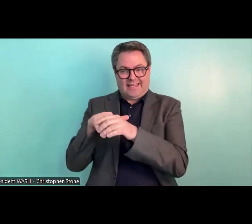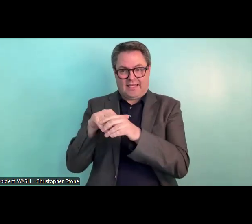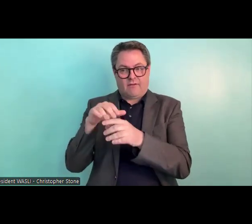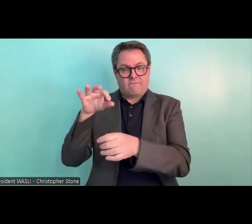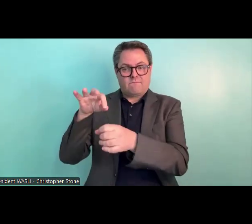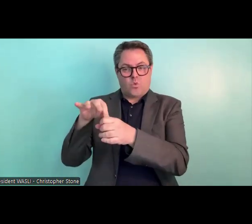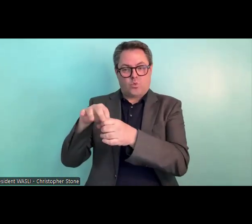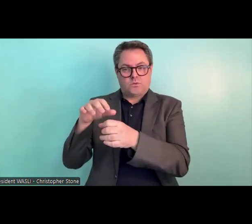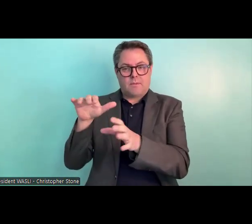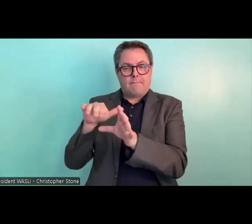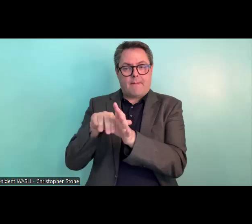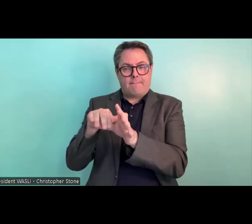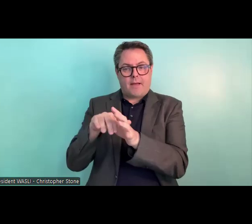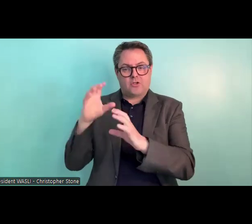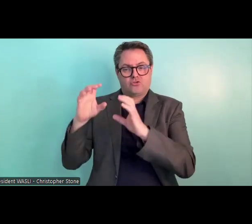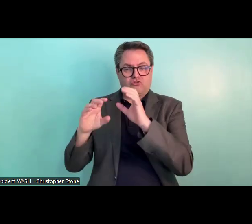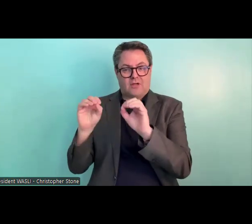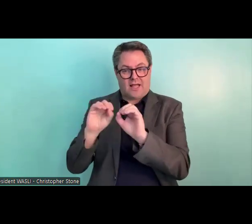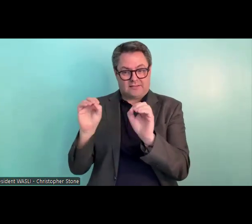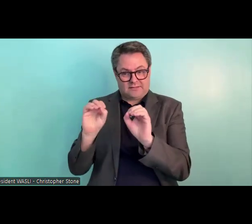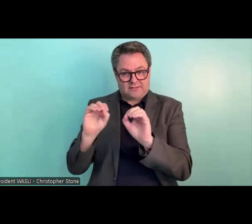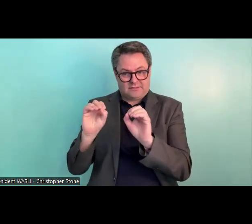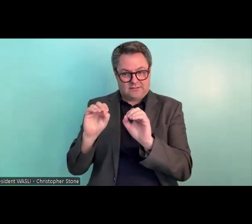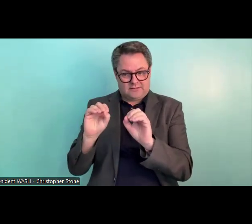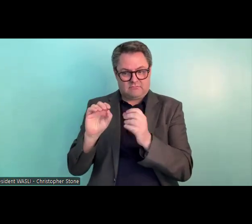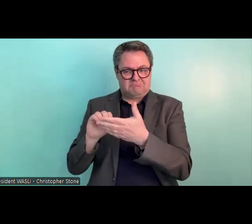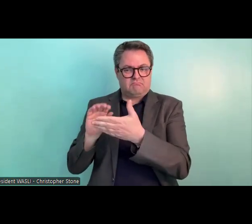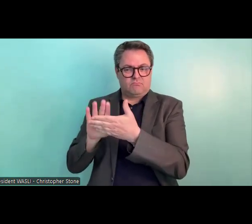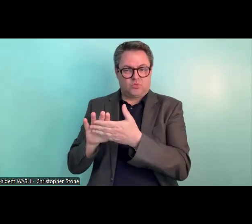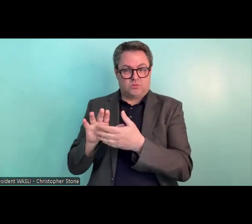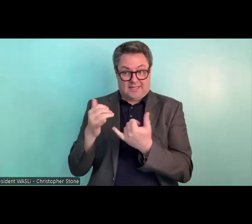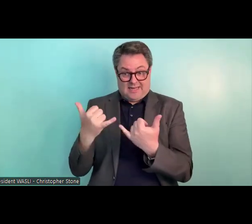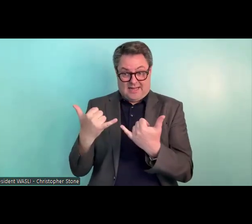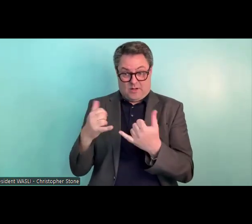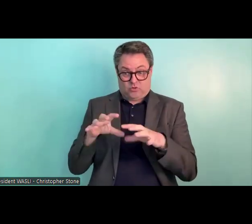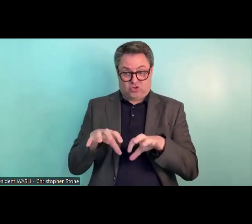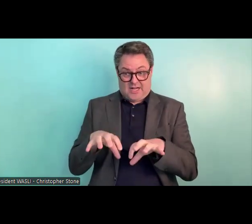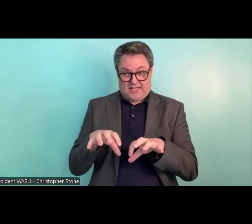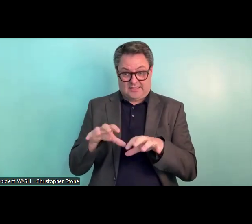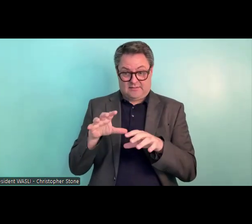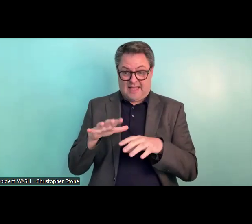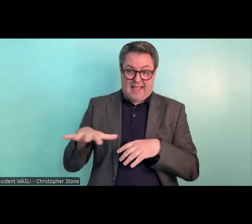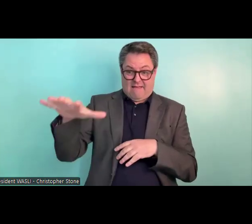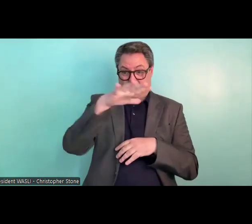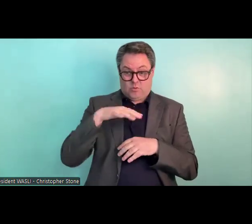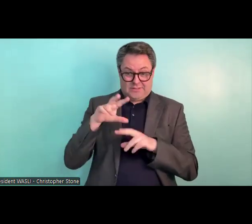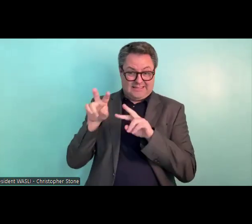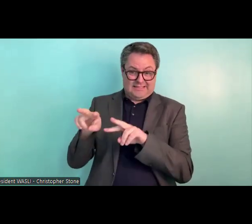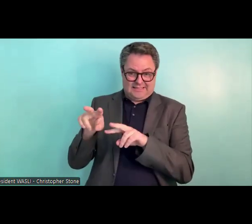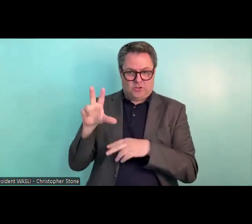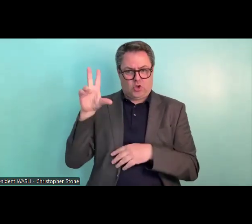if you are a voting member, but you're not in the voting members chat group, can you please make us